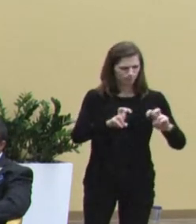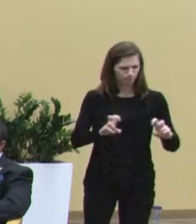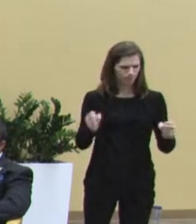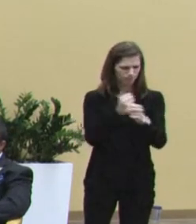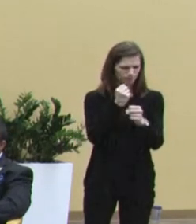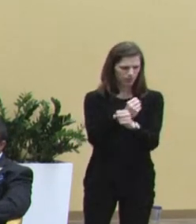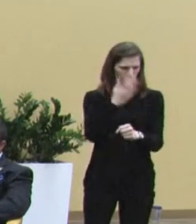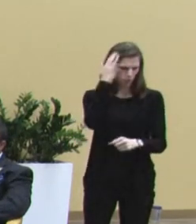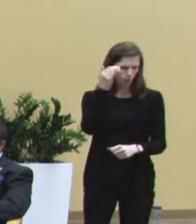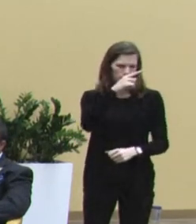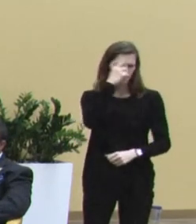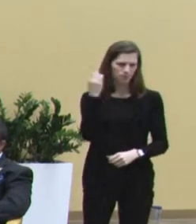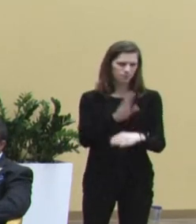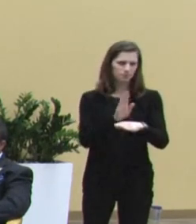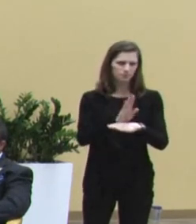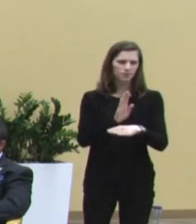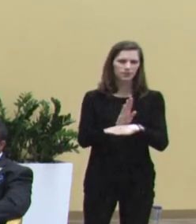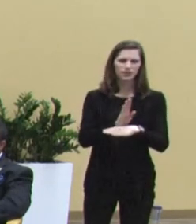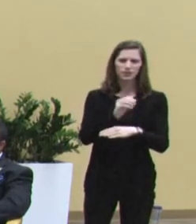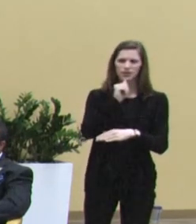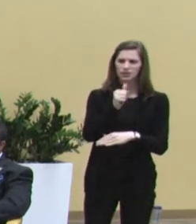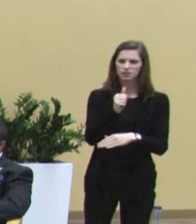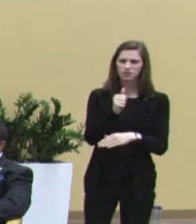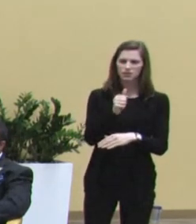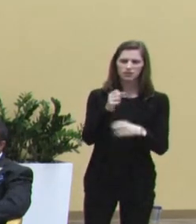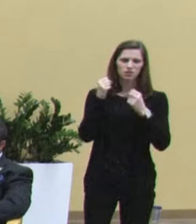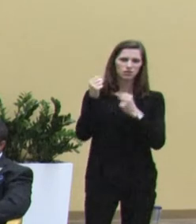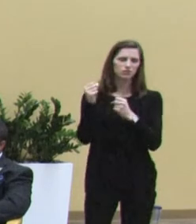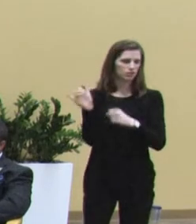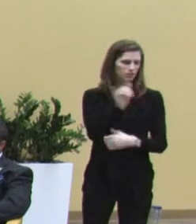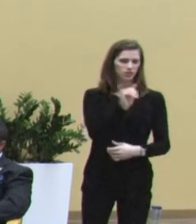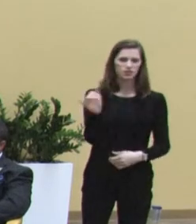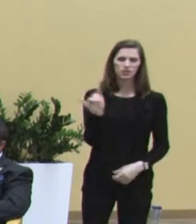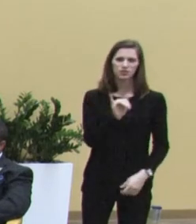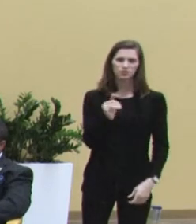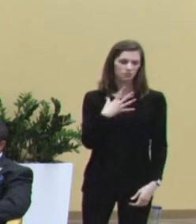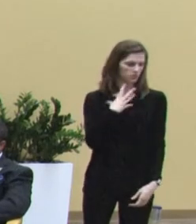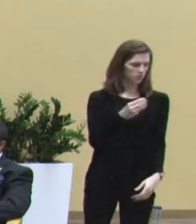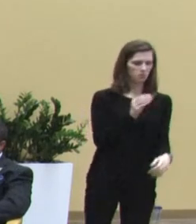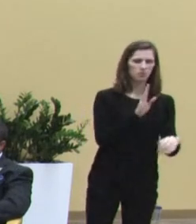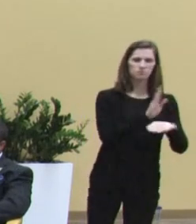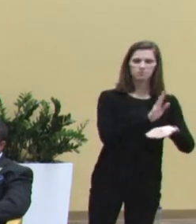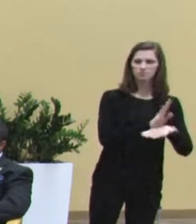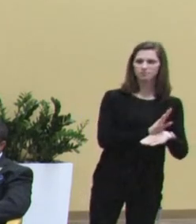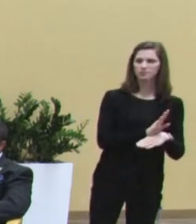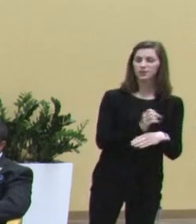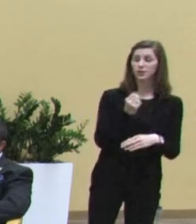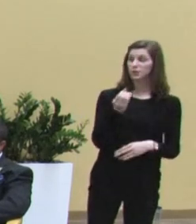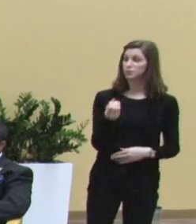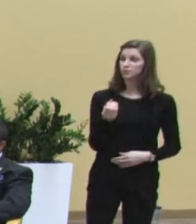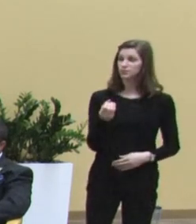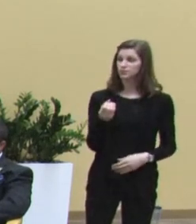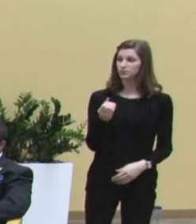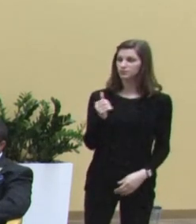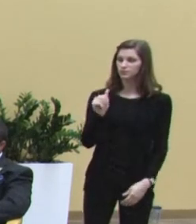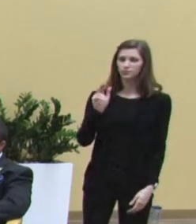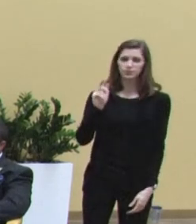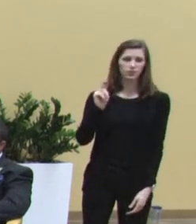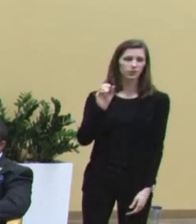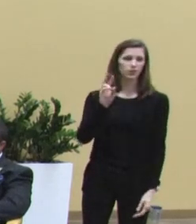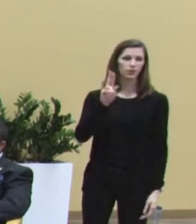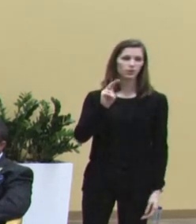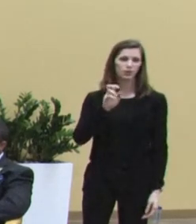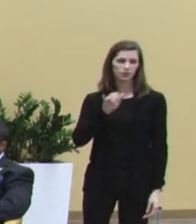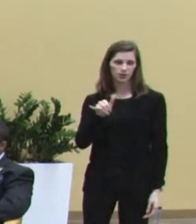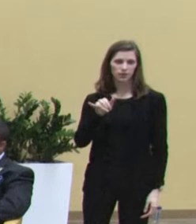know, why are black businesses not as strong as white firms? So we have Attorney Key. Talk